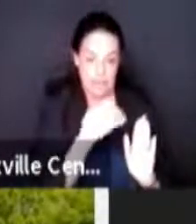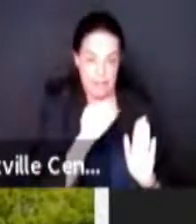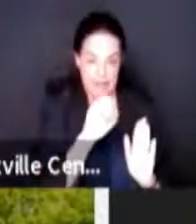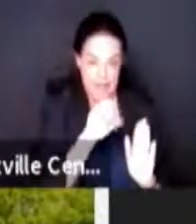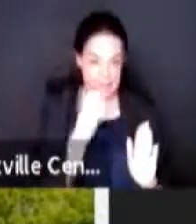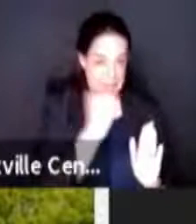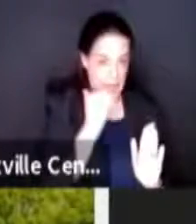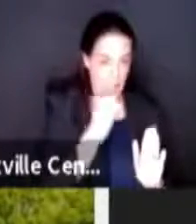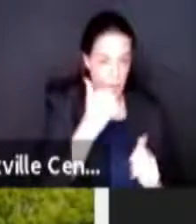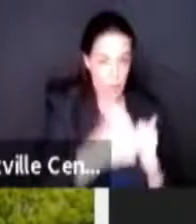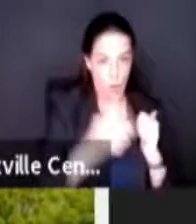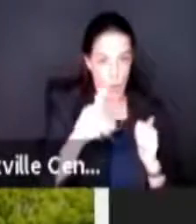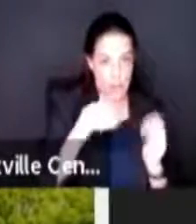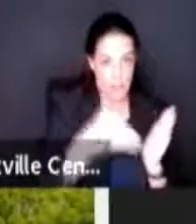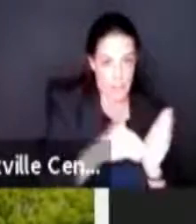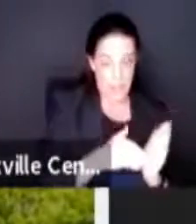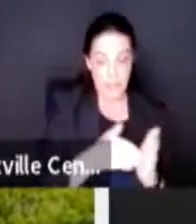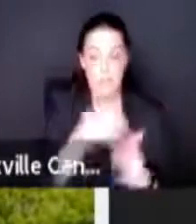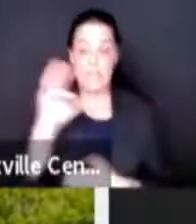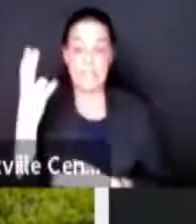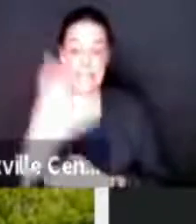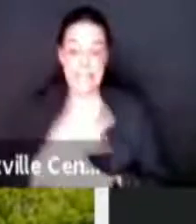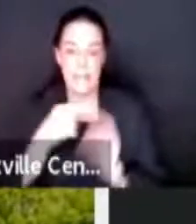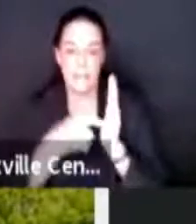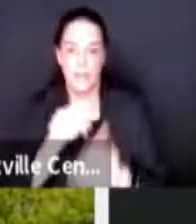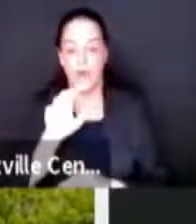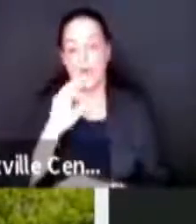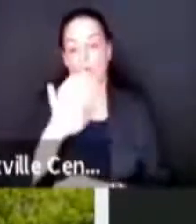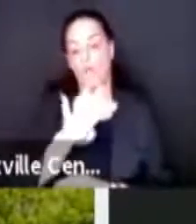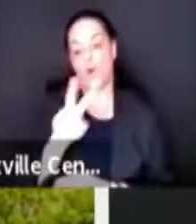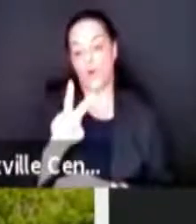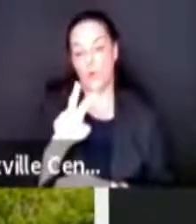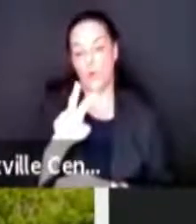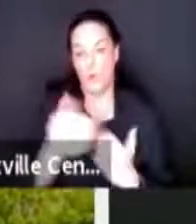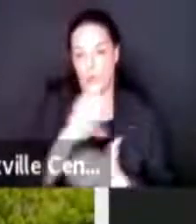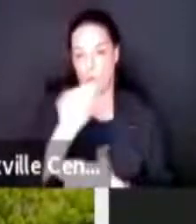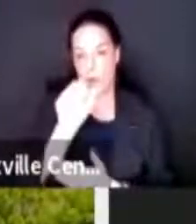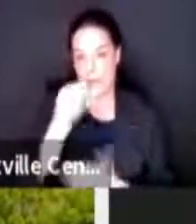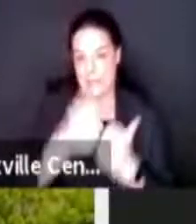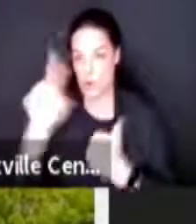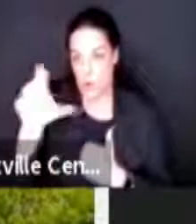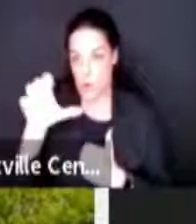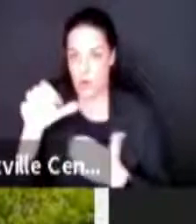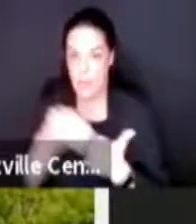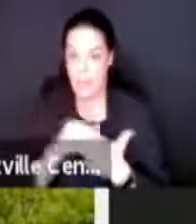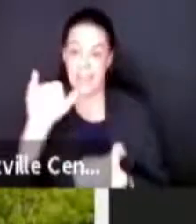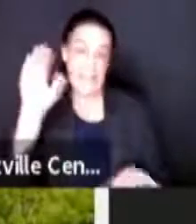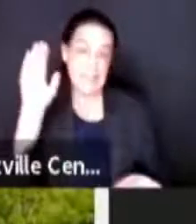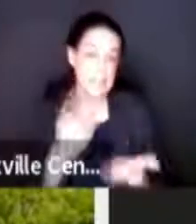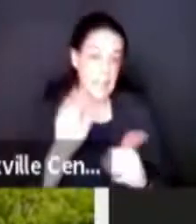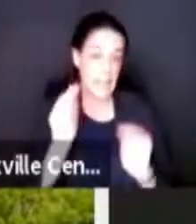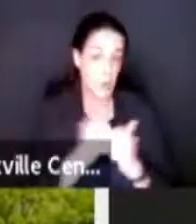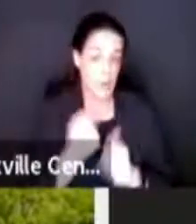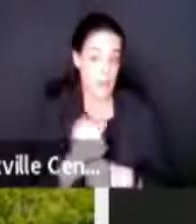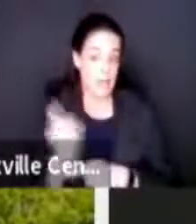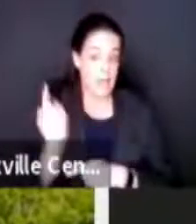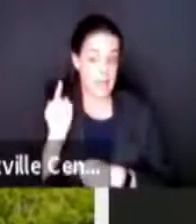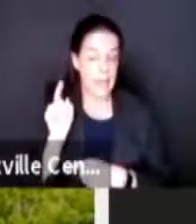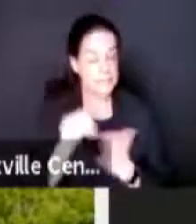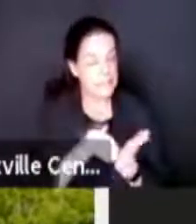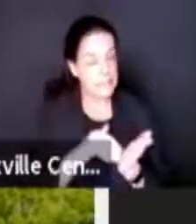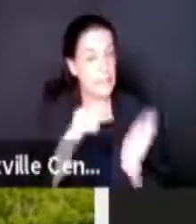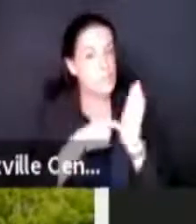and our 7-day trend line shows 42 new cases per 100,000, which is down from last week and again shows the downward trend we're